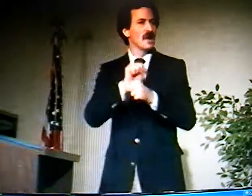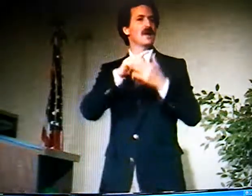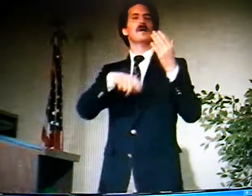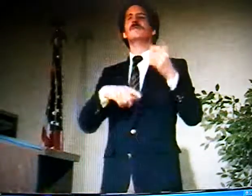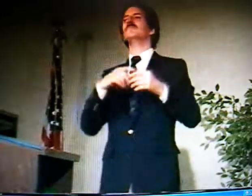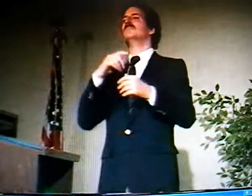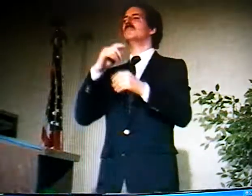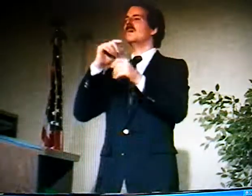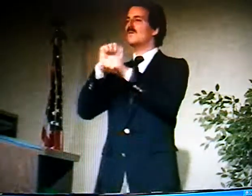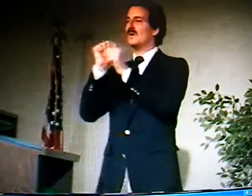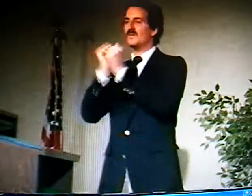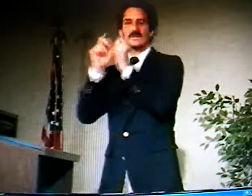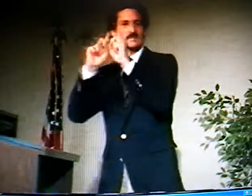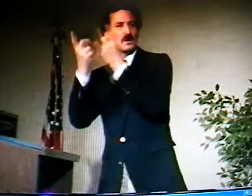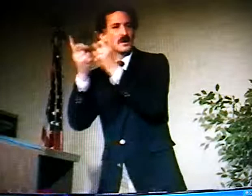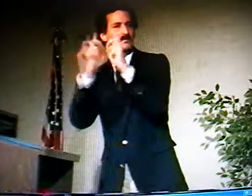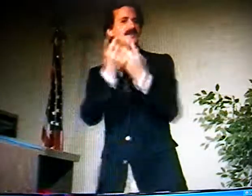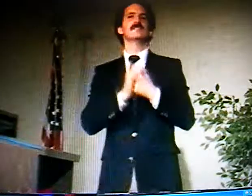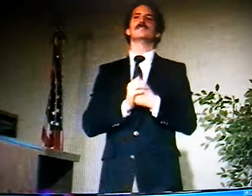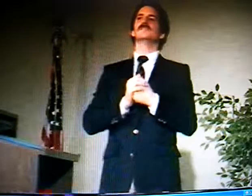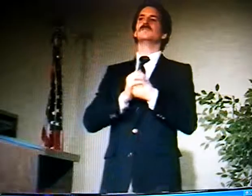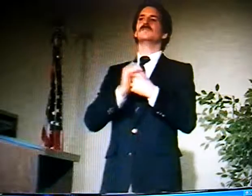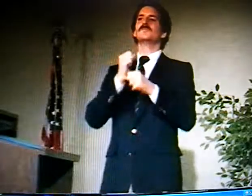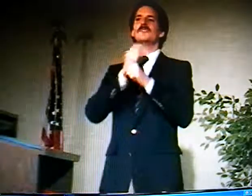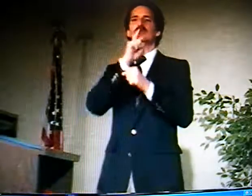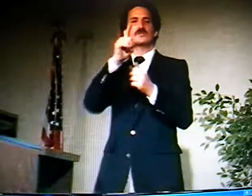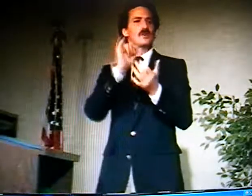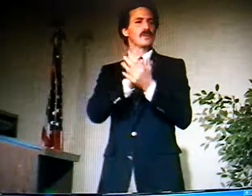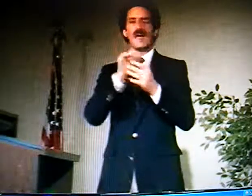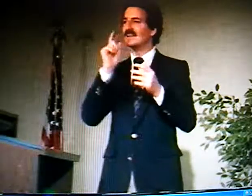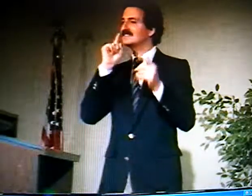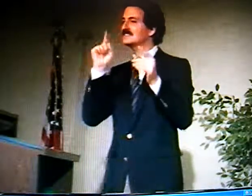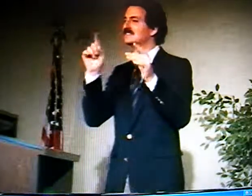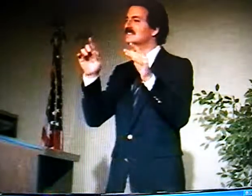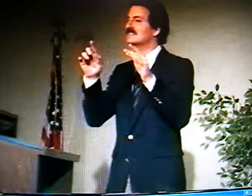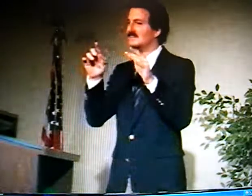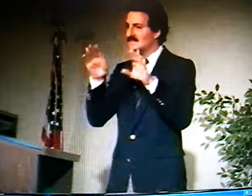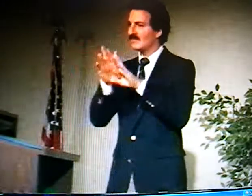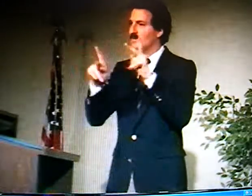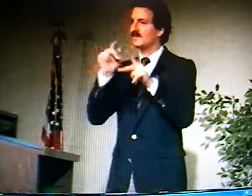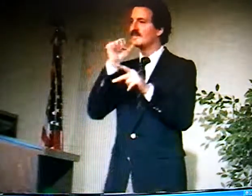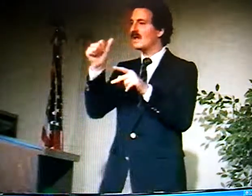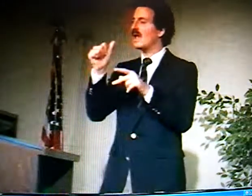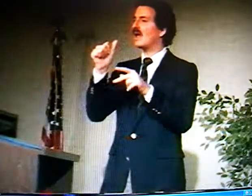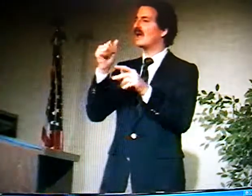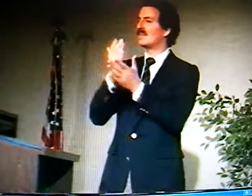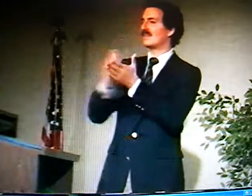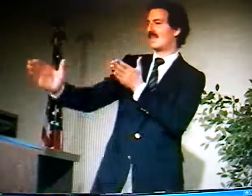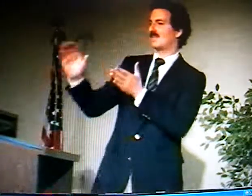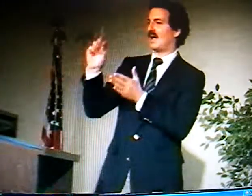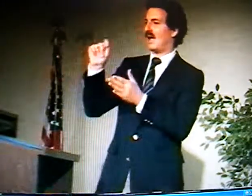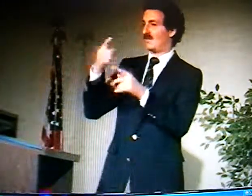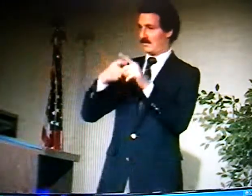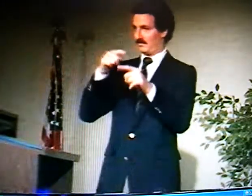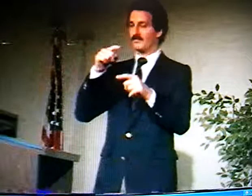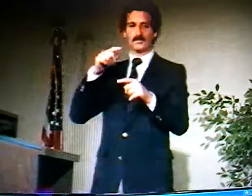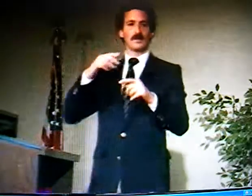the phone, interviews, and also working within the department, discussing different experiences that they had in the